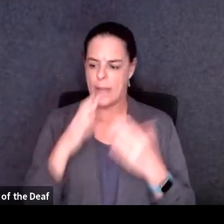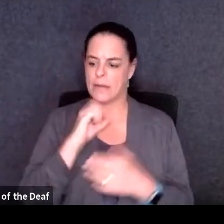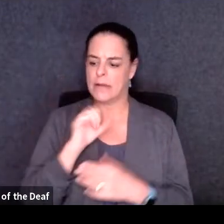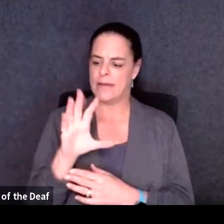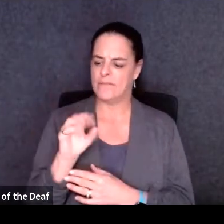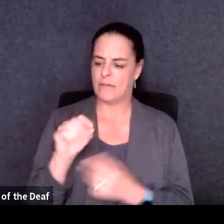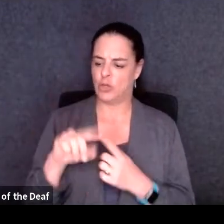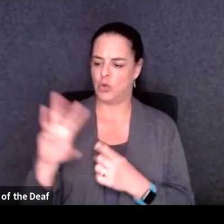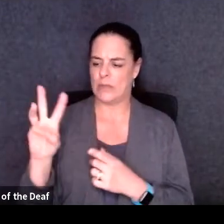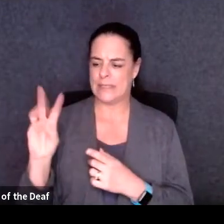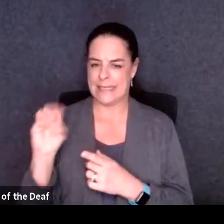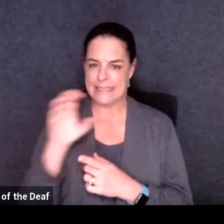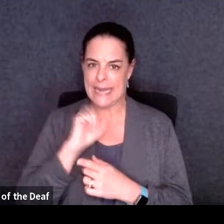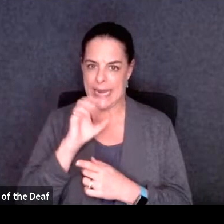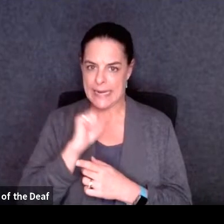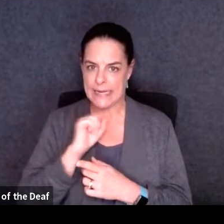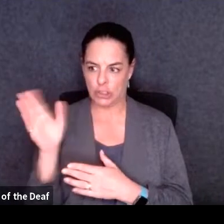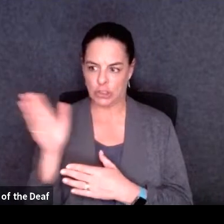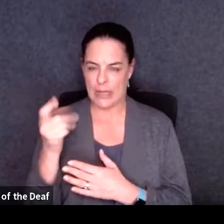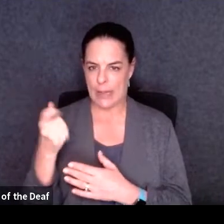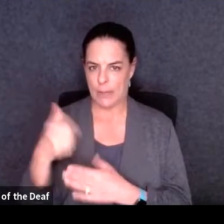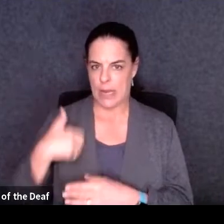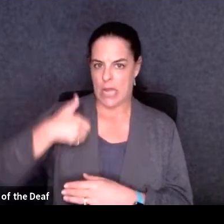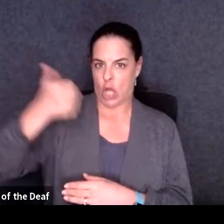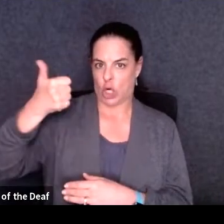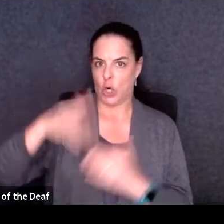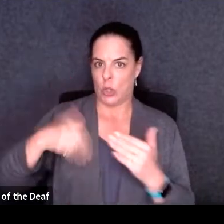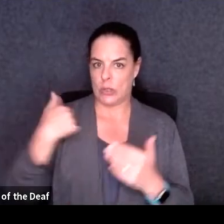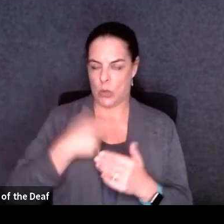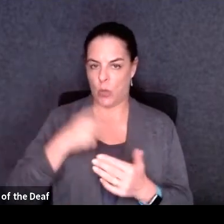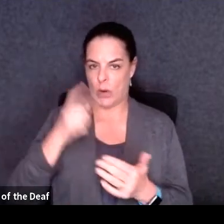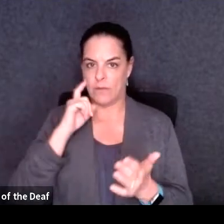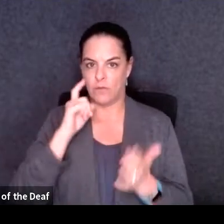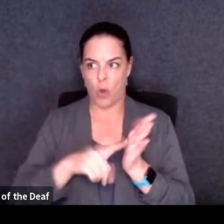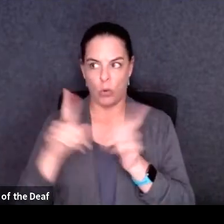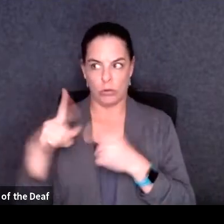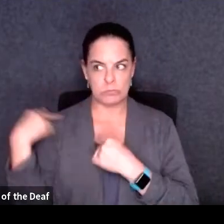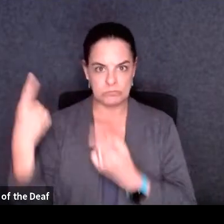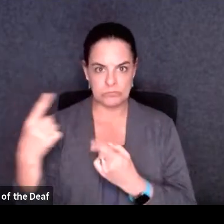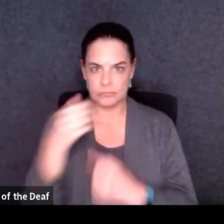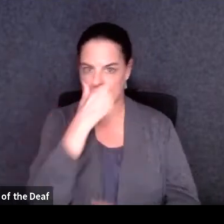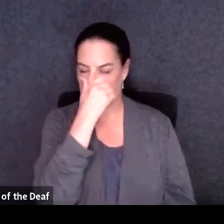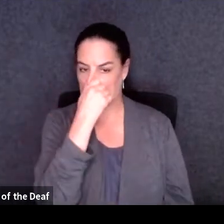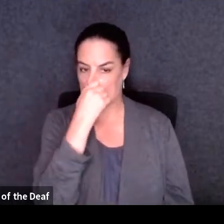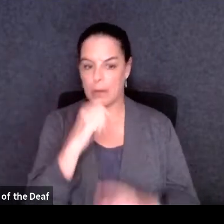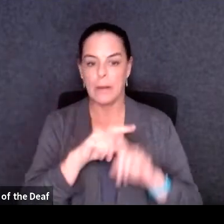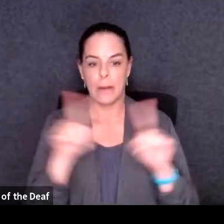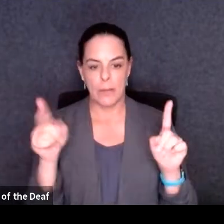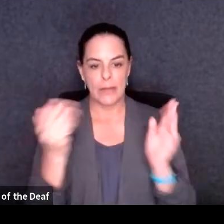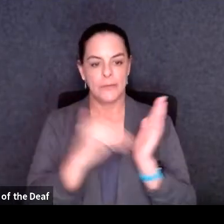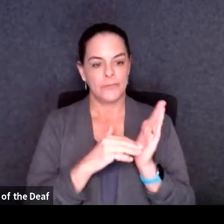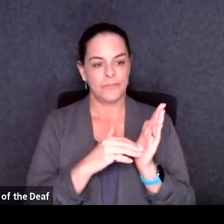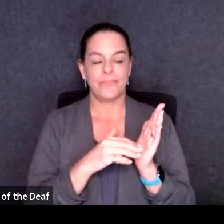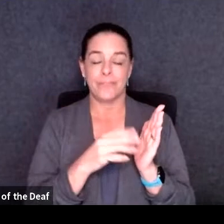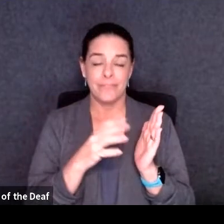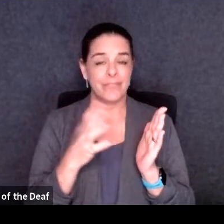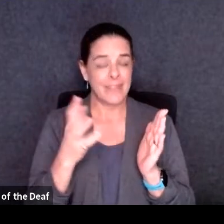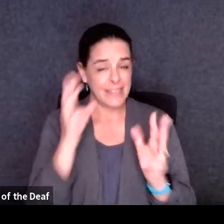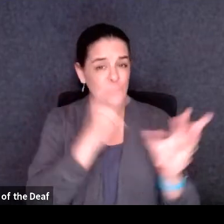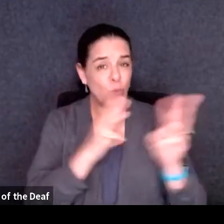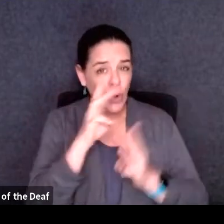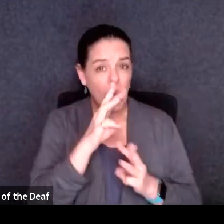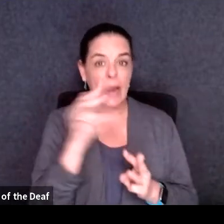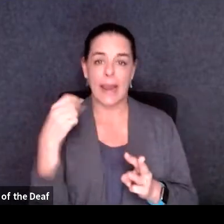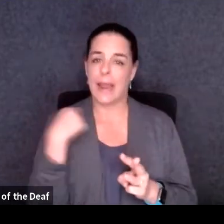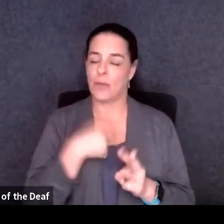60 age range, which is a little bit younger than we had been trending. But again, it's concerning. And we've said